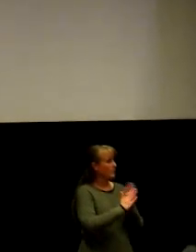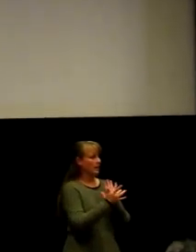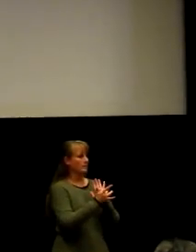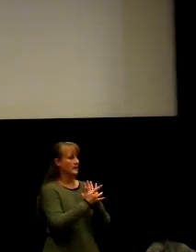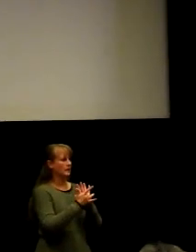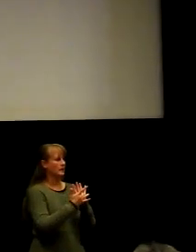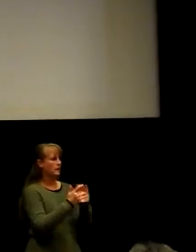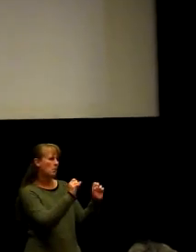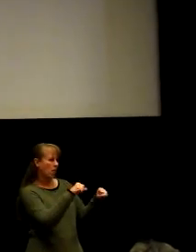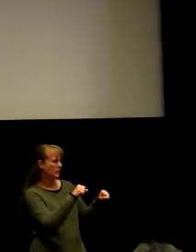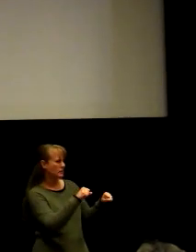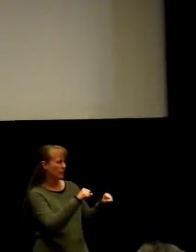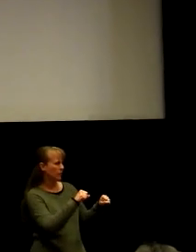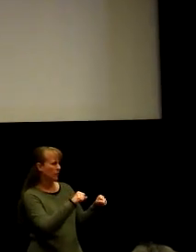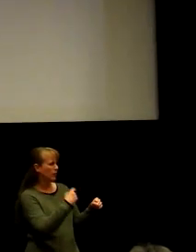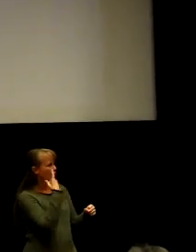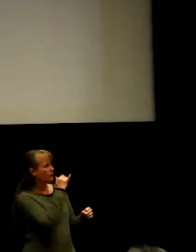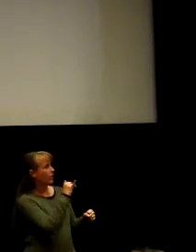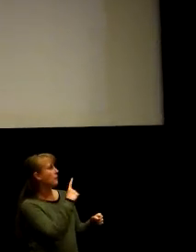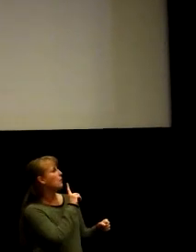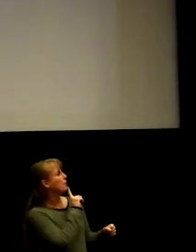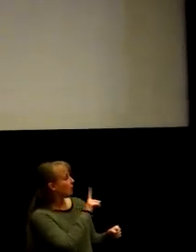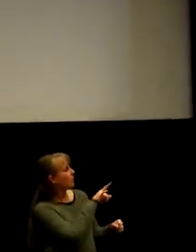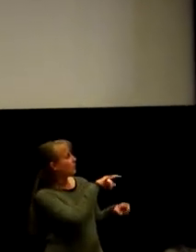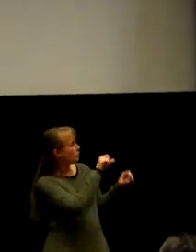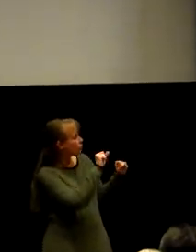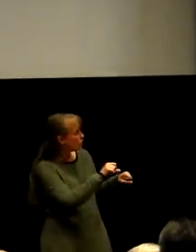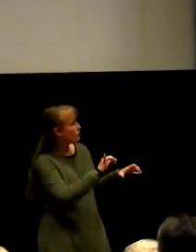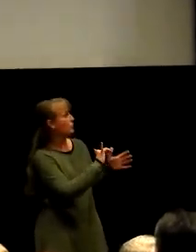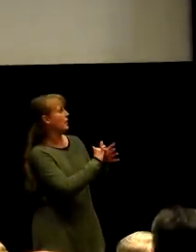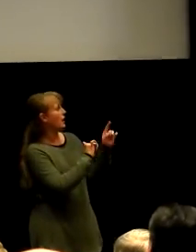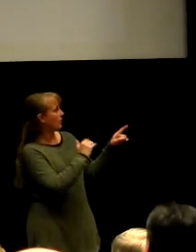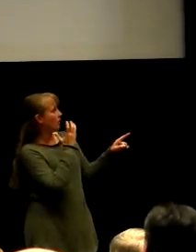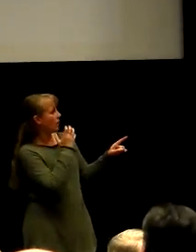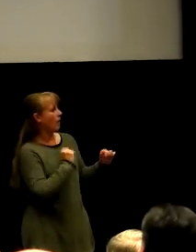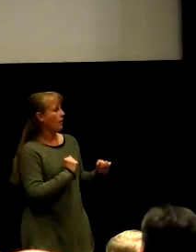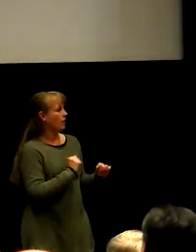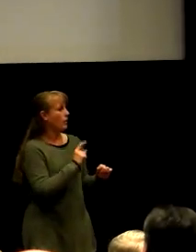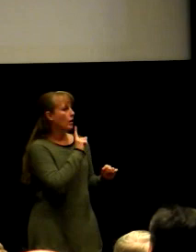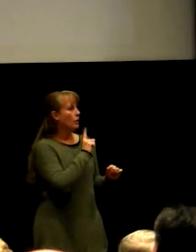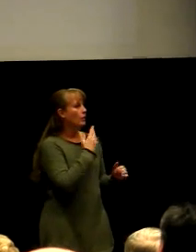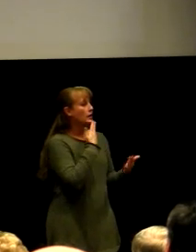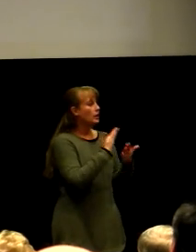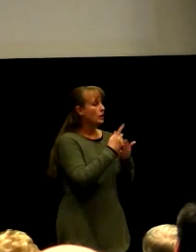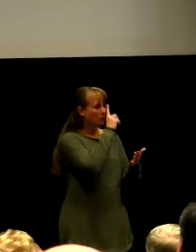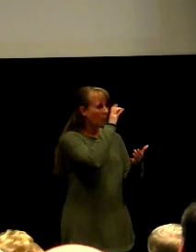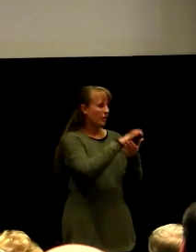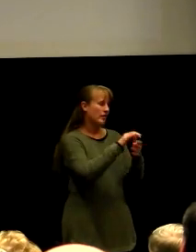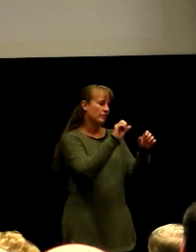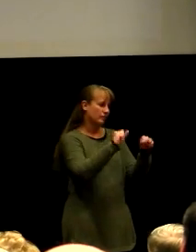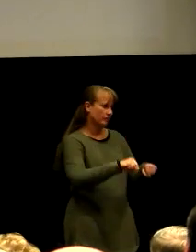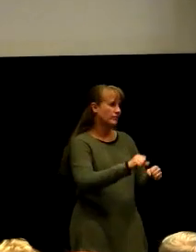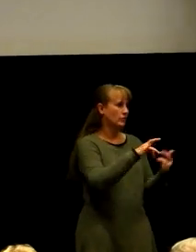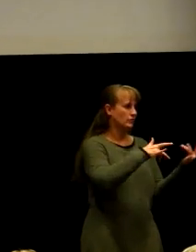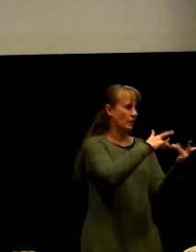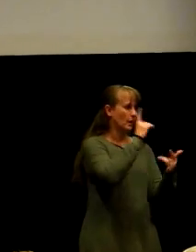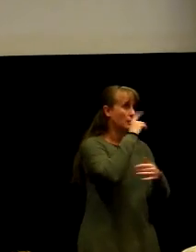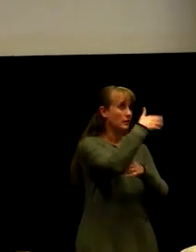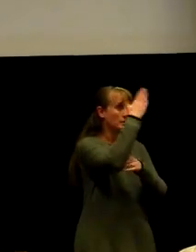technically plausible. They wanted it to be a very believable portrayal of what it's like to go into space and to be in